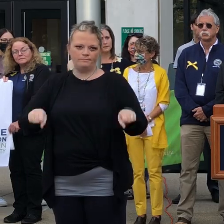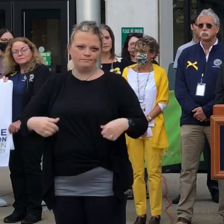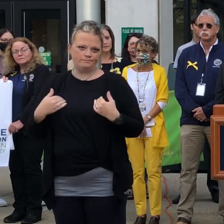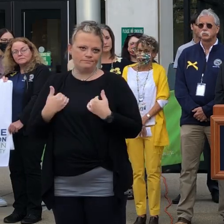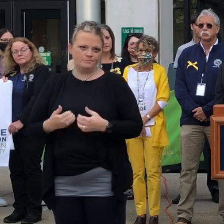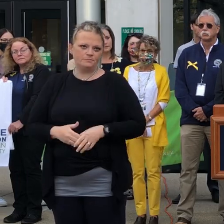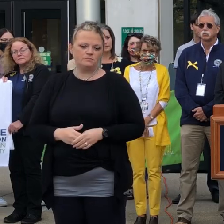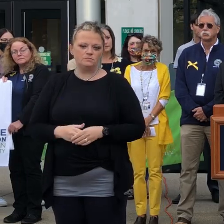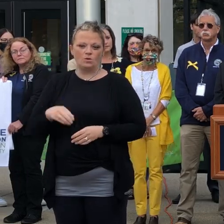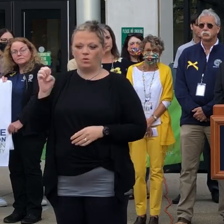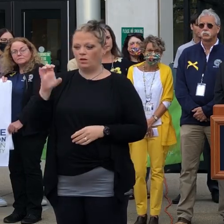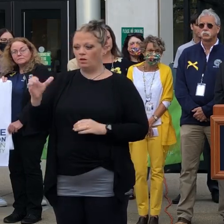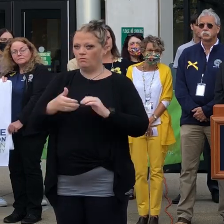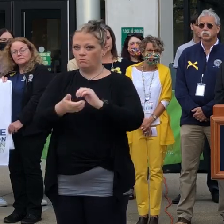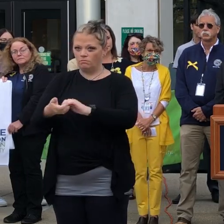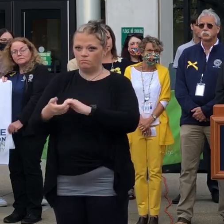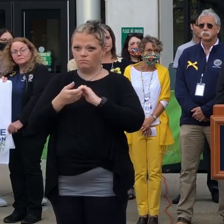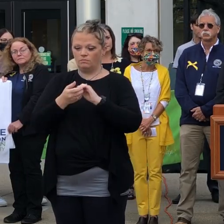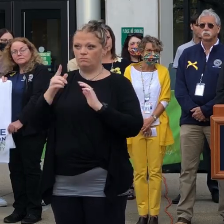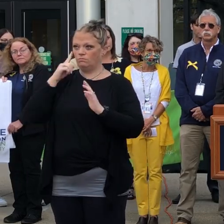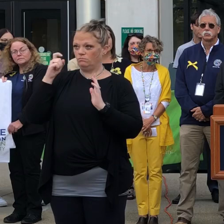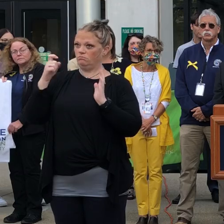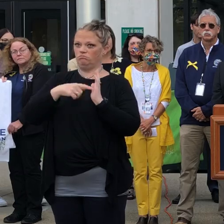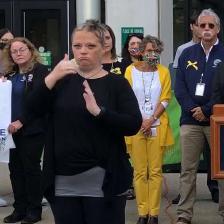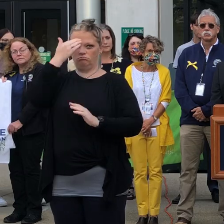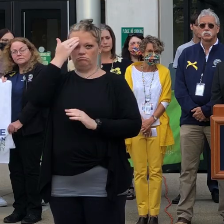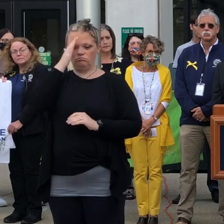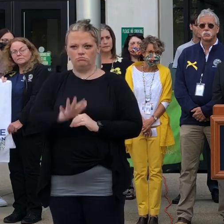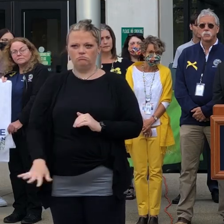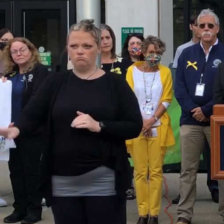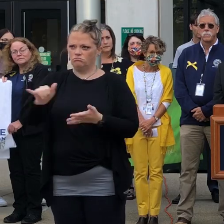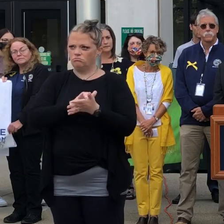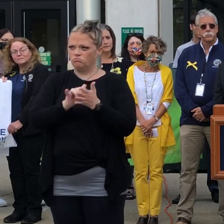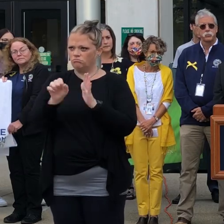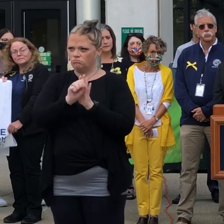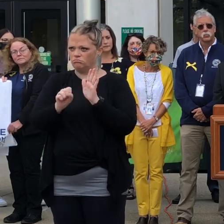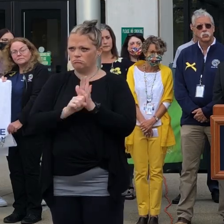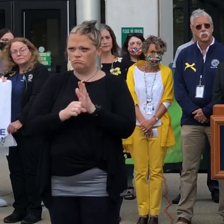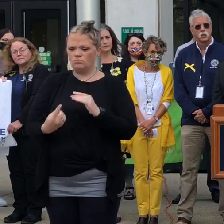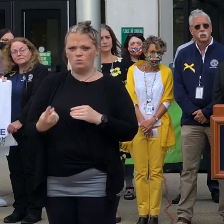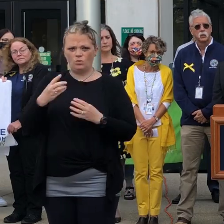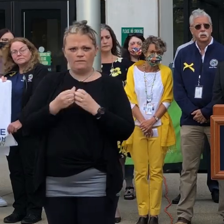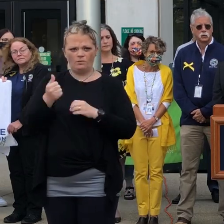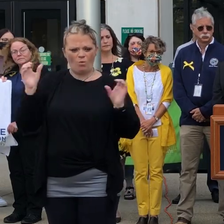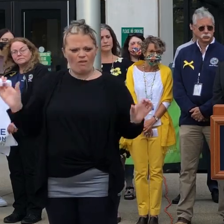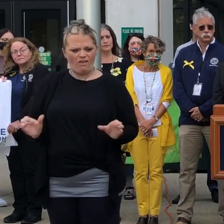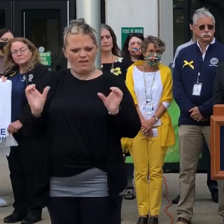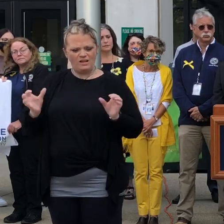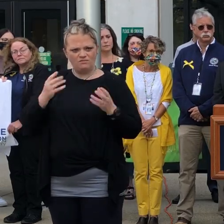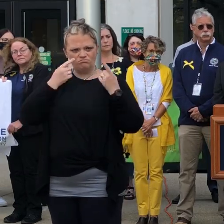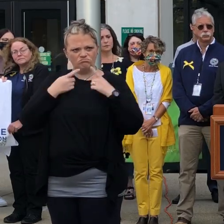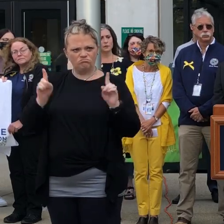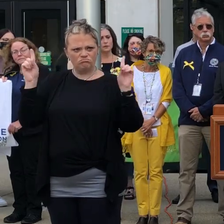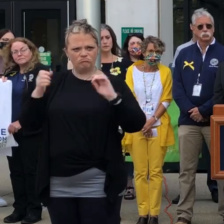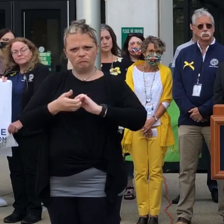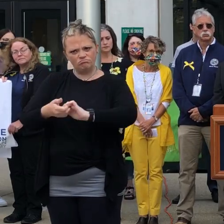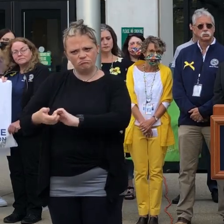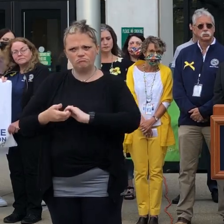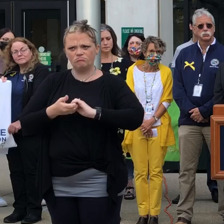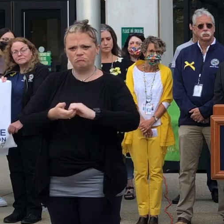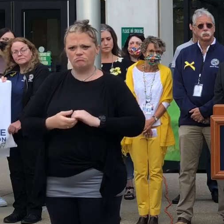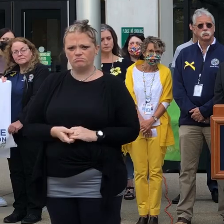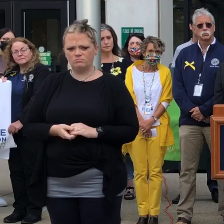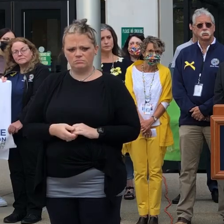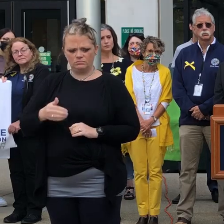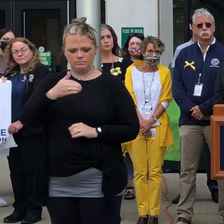Erie County Coalition is recognized throughout New York State as one of the most active and effective coalitions.